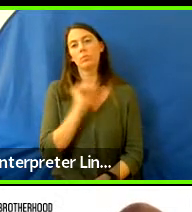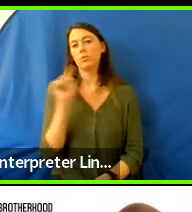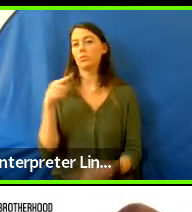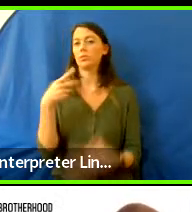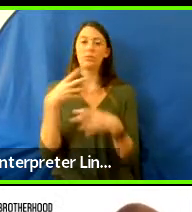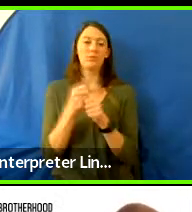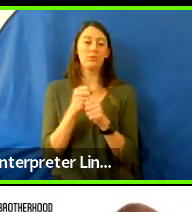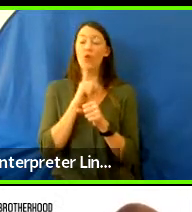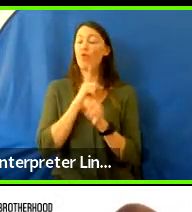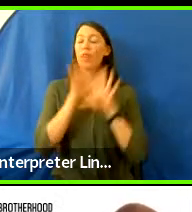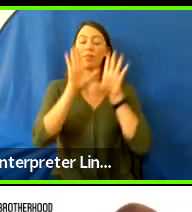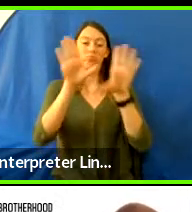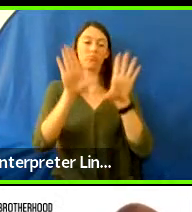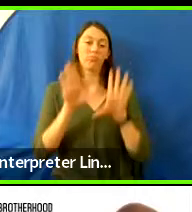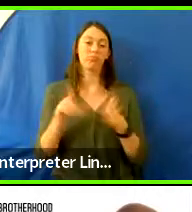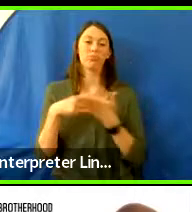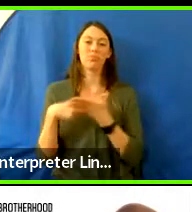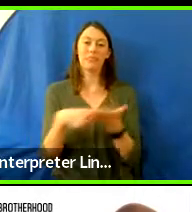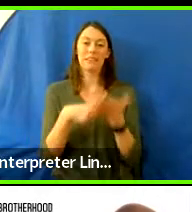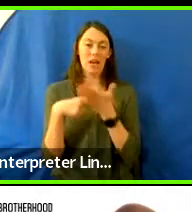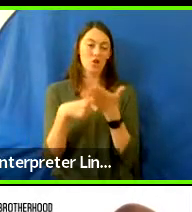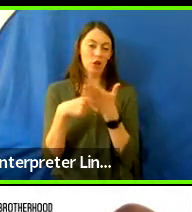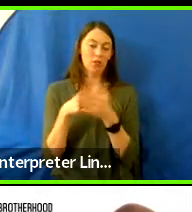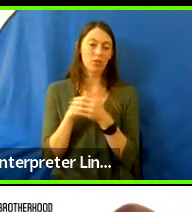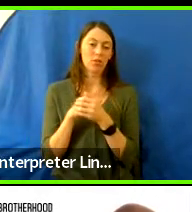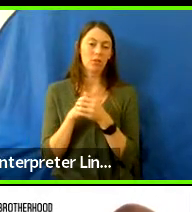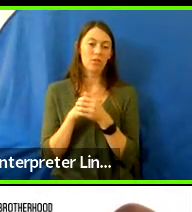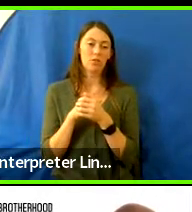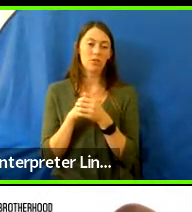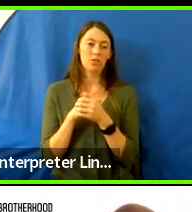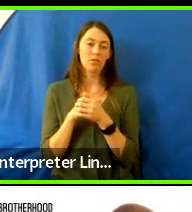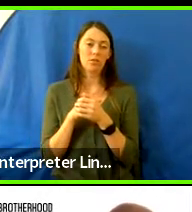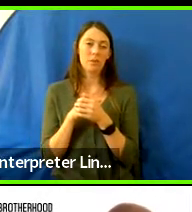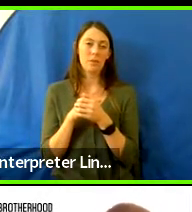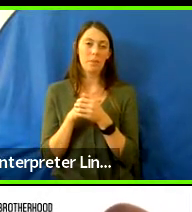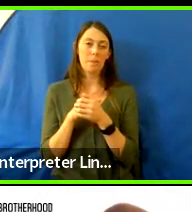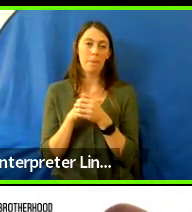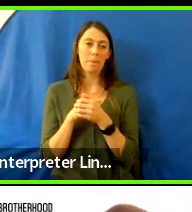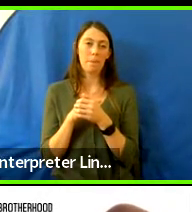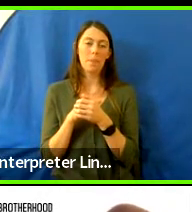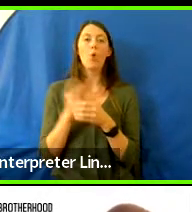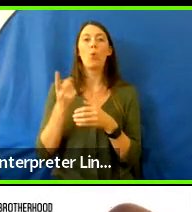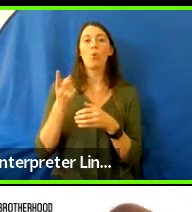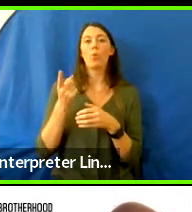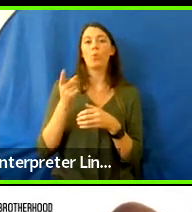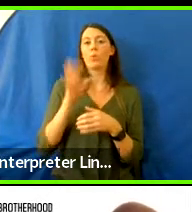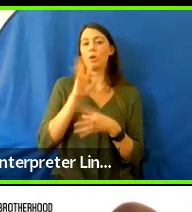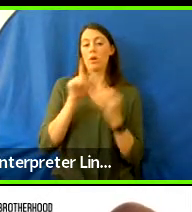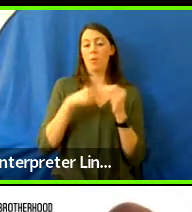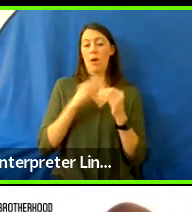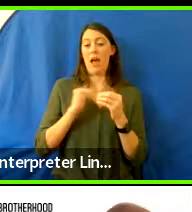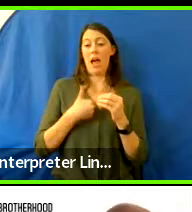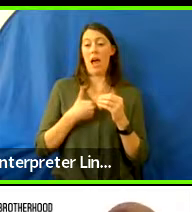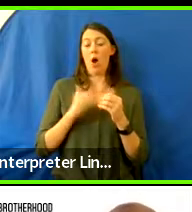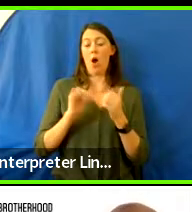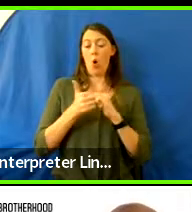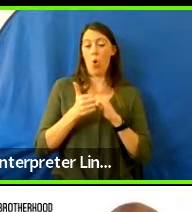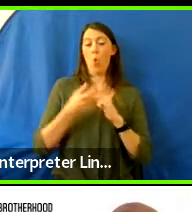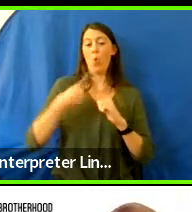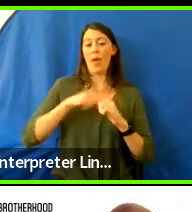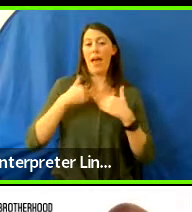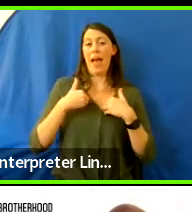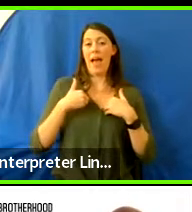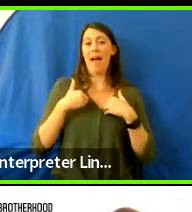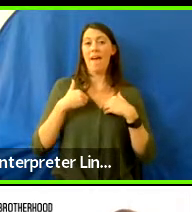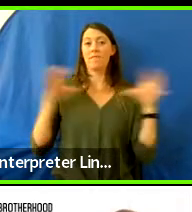great discussion, really talking about, Kimmy really framed it as we've had this population level response, and how can we